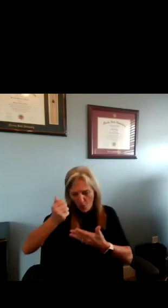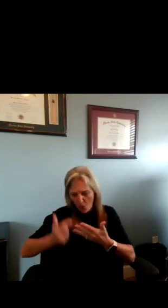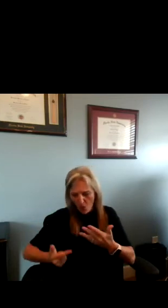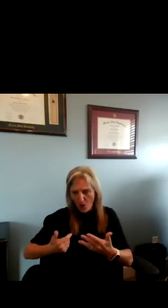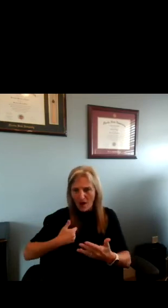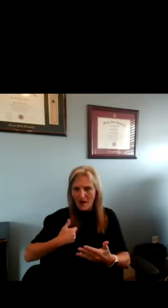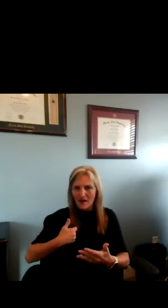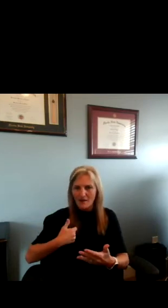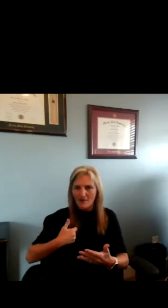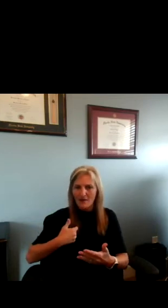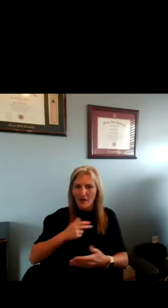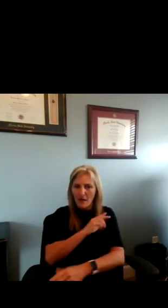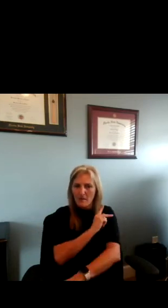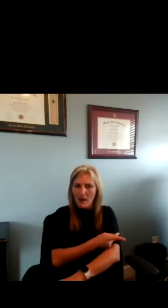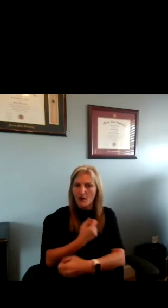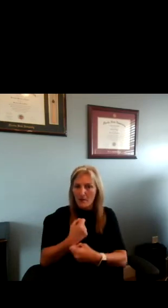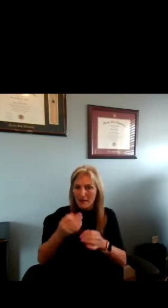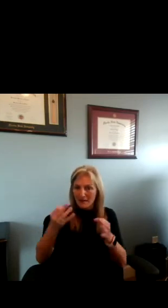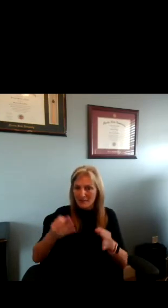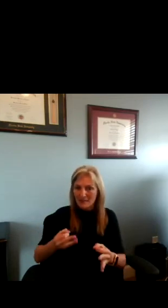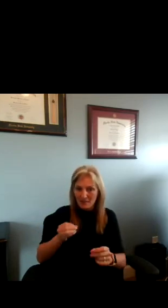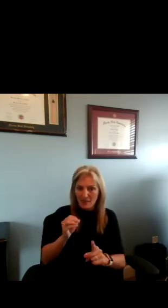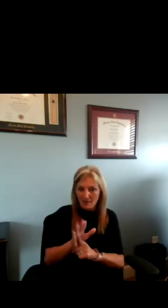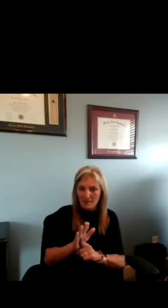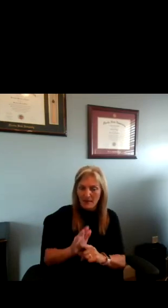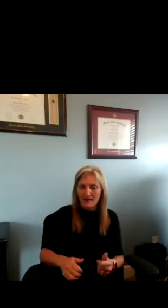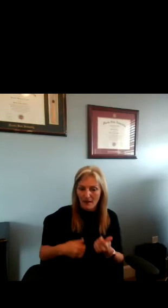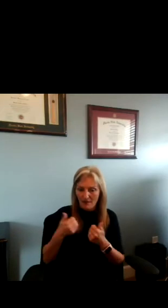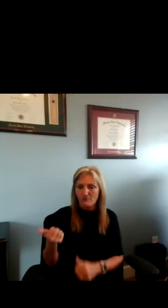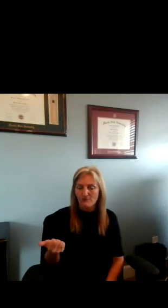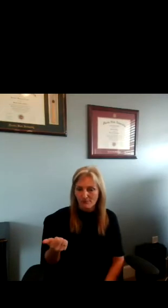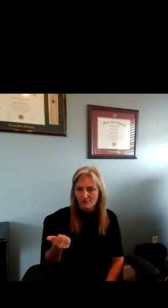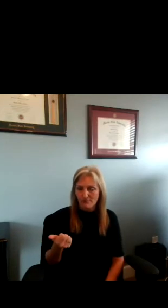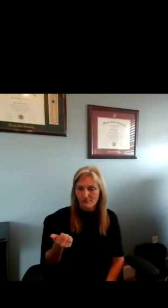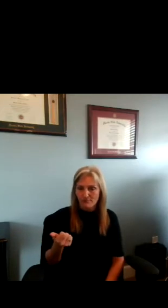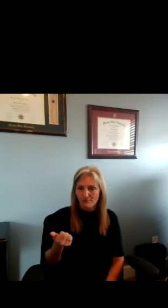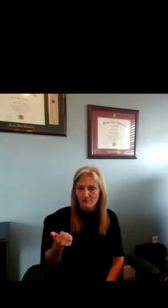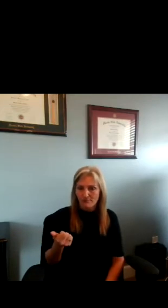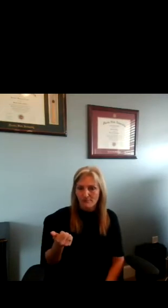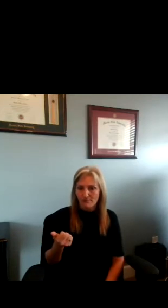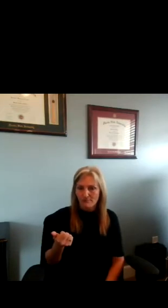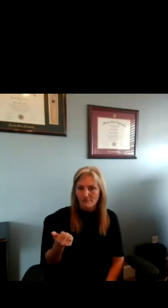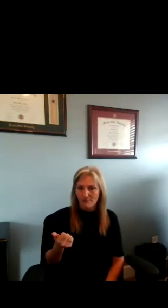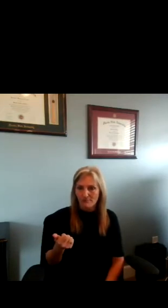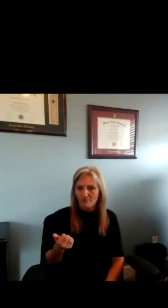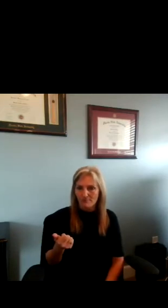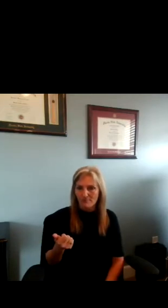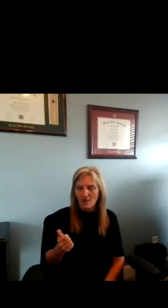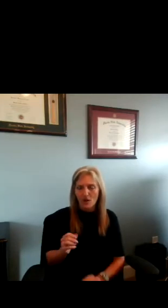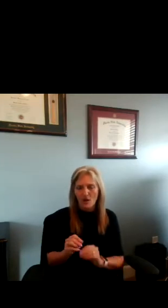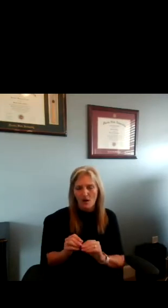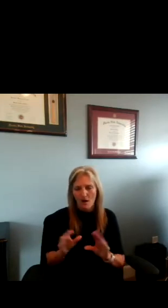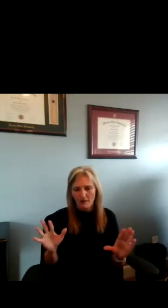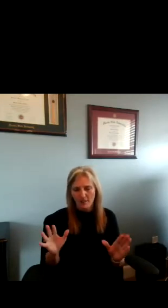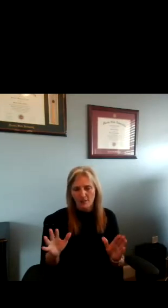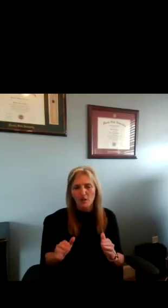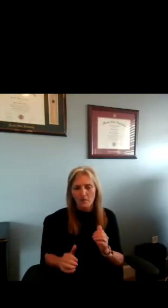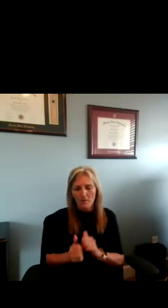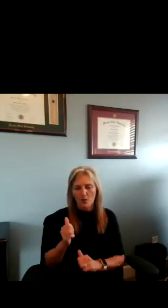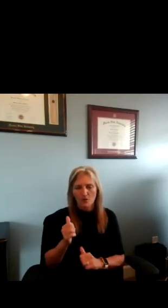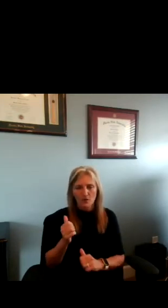power to make decisions that impact the lives of others. It's most obvious, of course, when it comes to